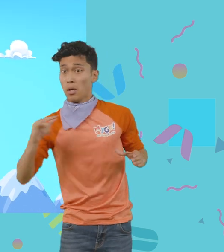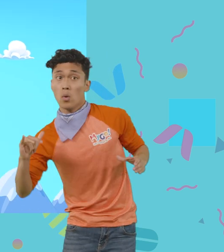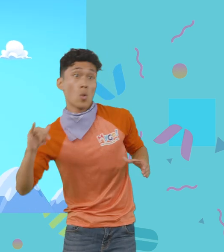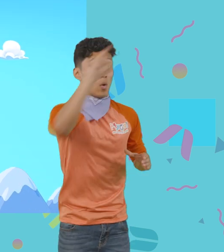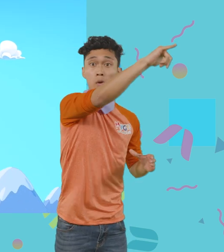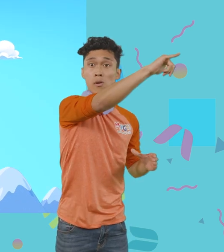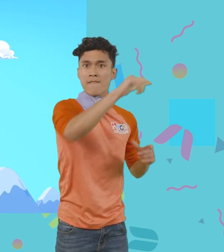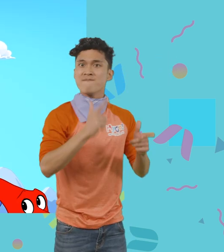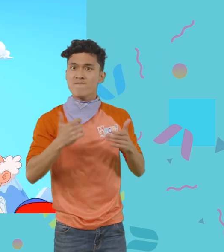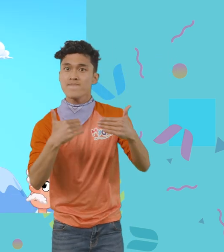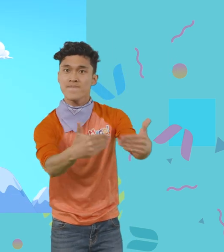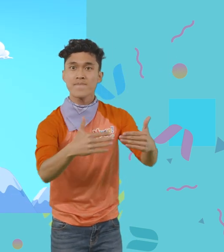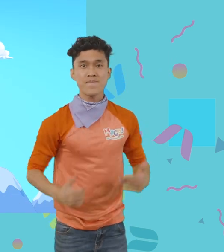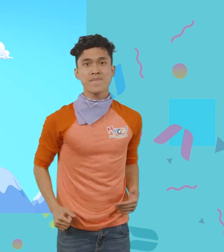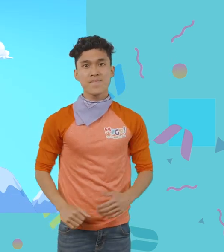away quickly!